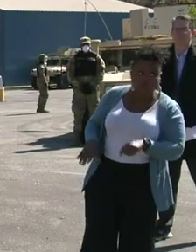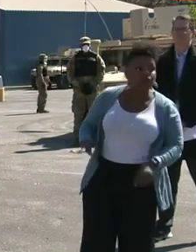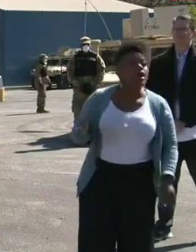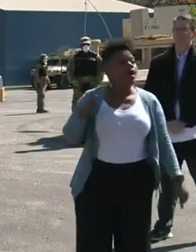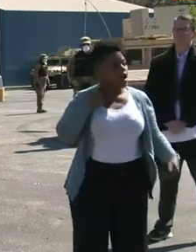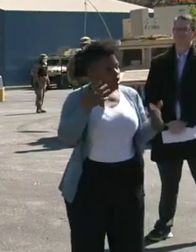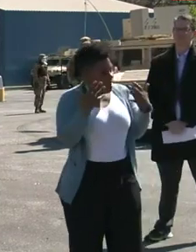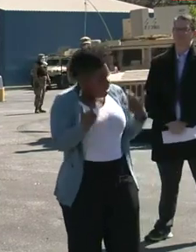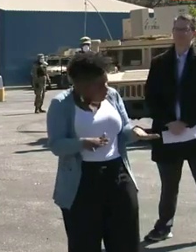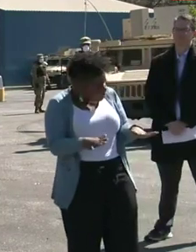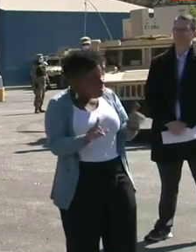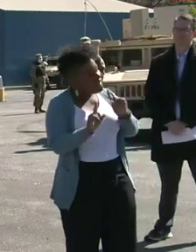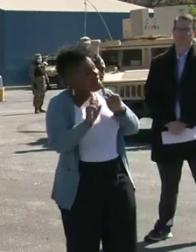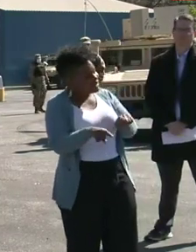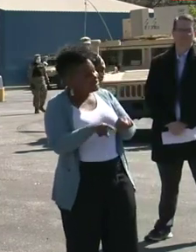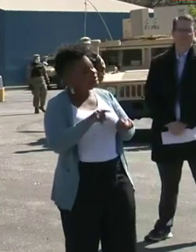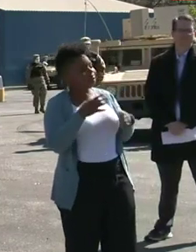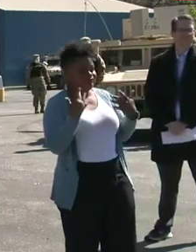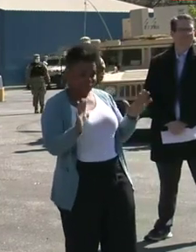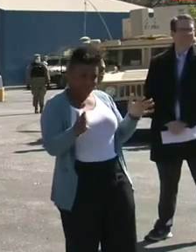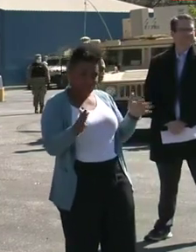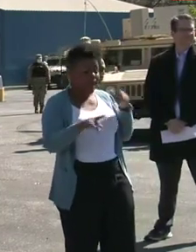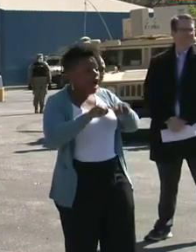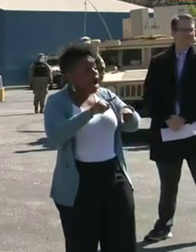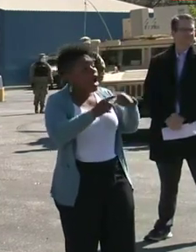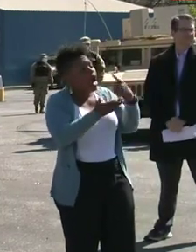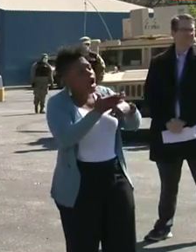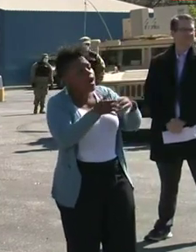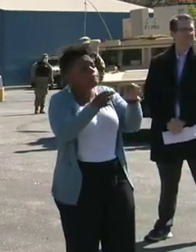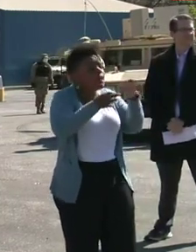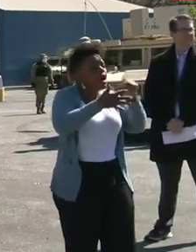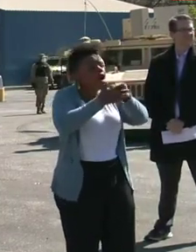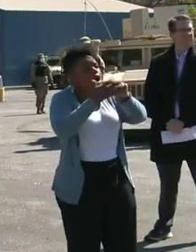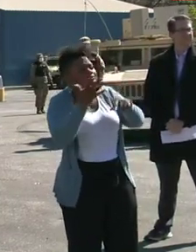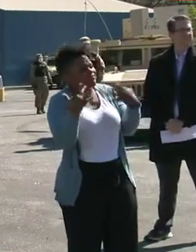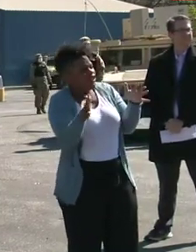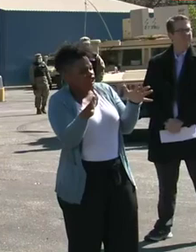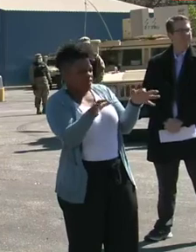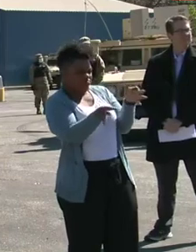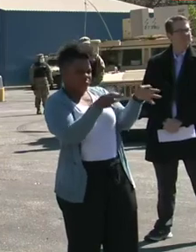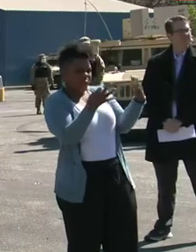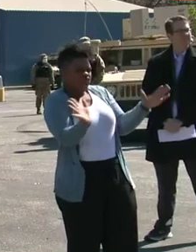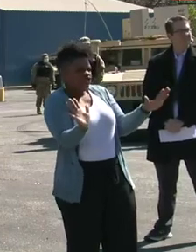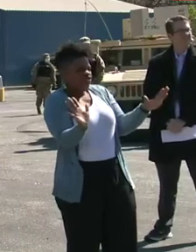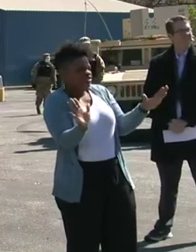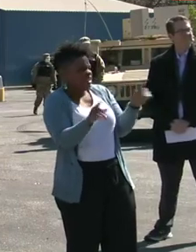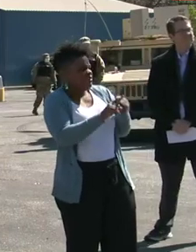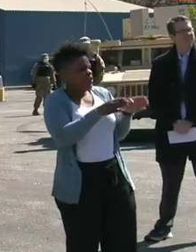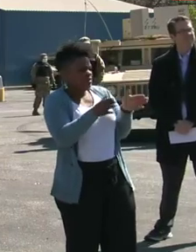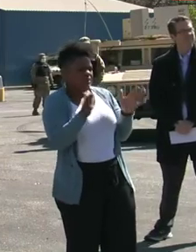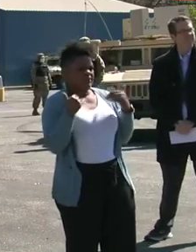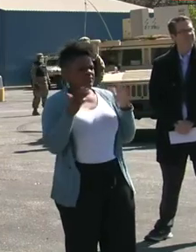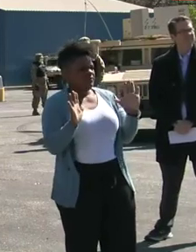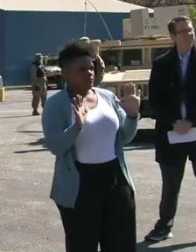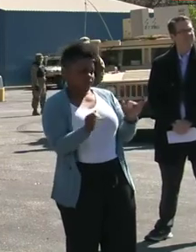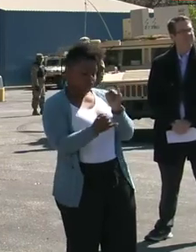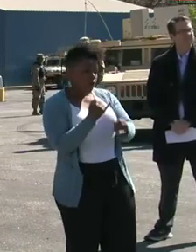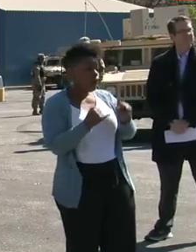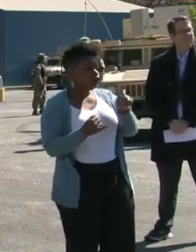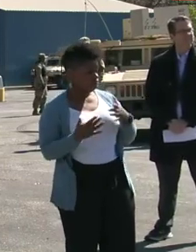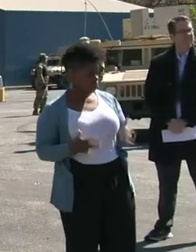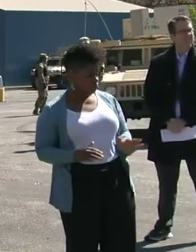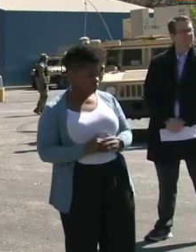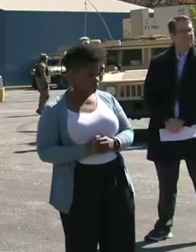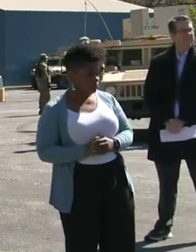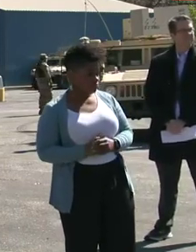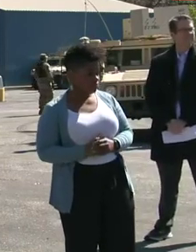to tell. I can't say it another way. I've said it two different ways. What's your final question? I don't know if it's my final question,